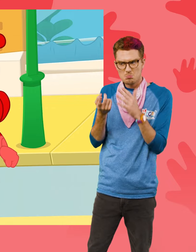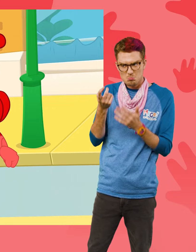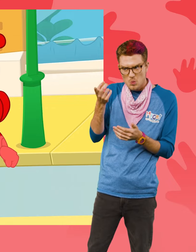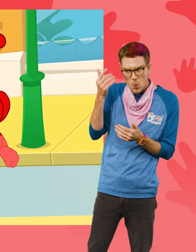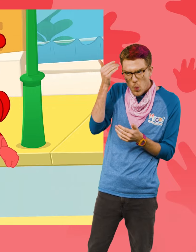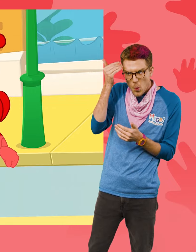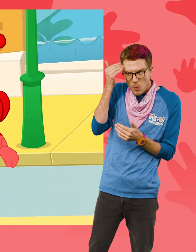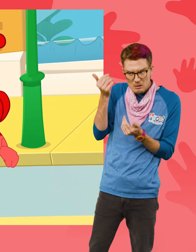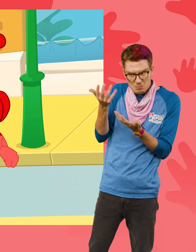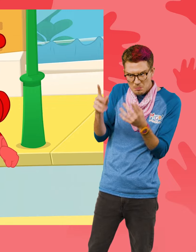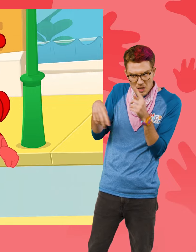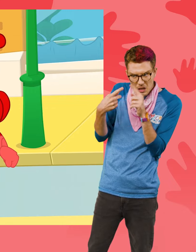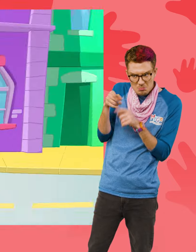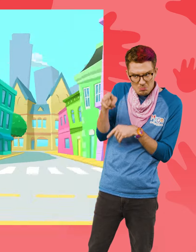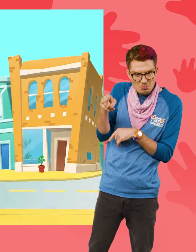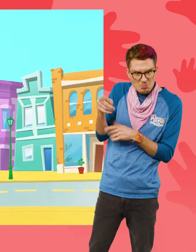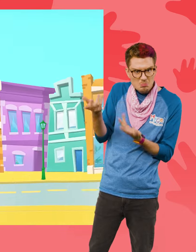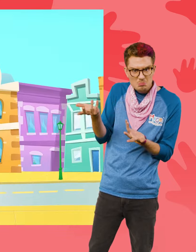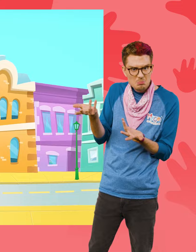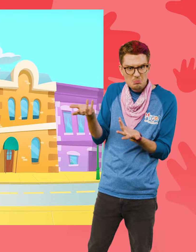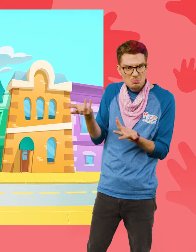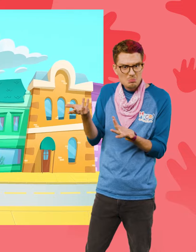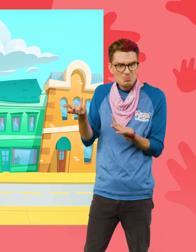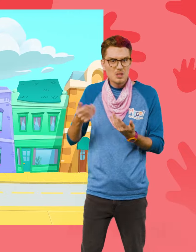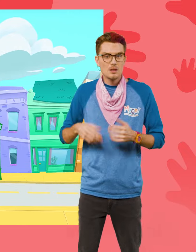know anything about that?